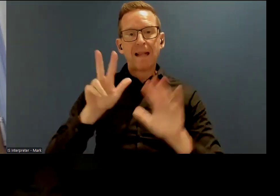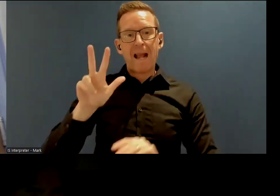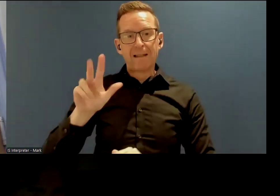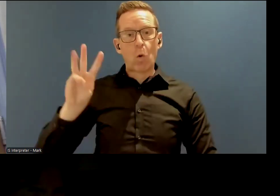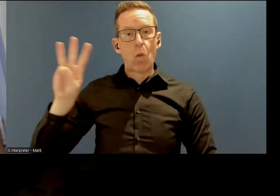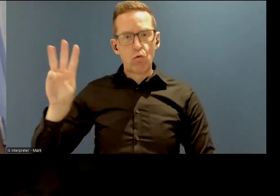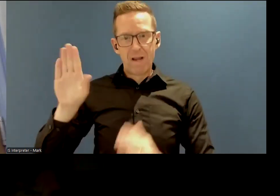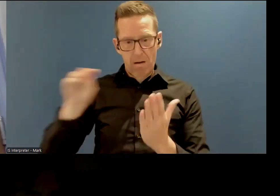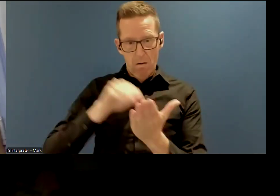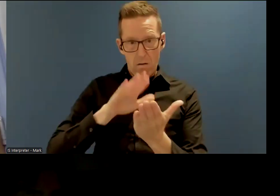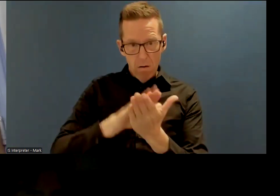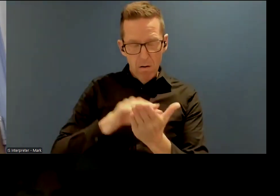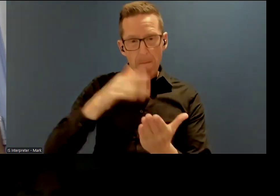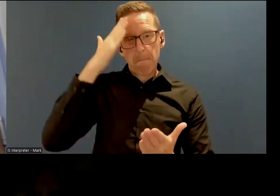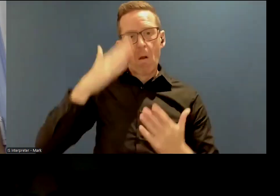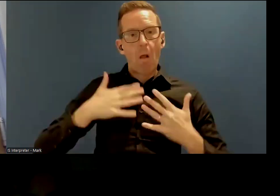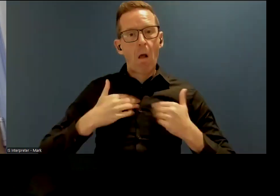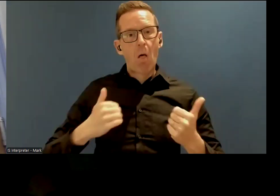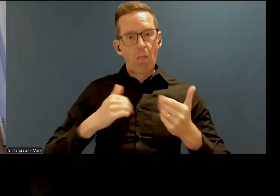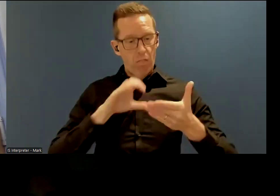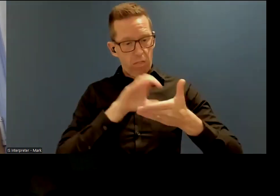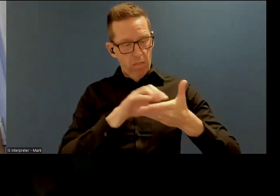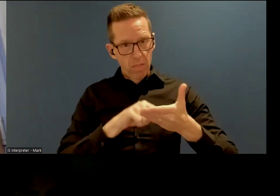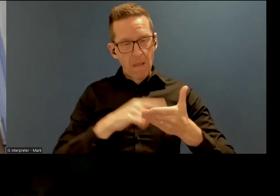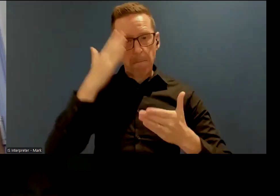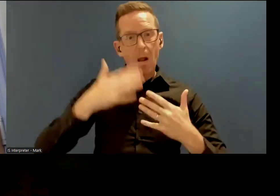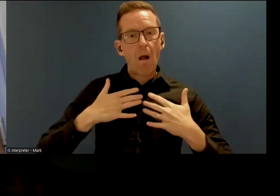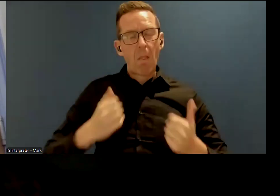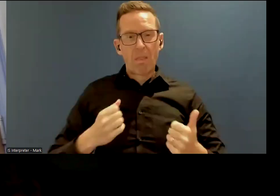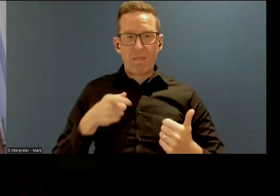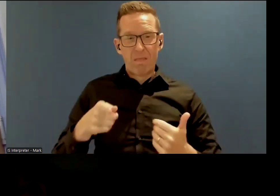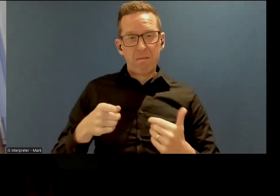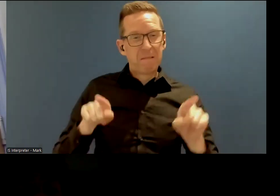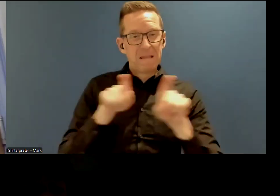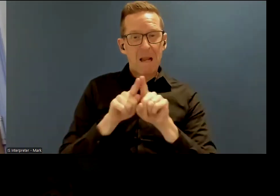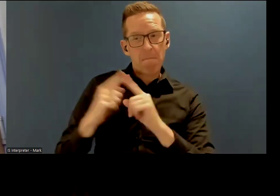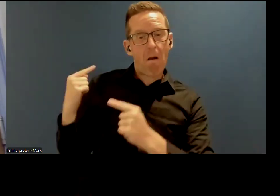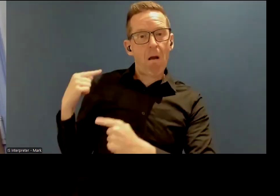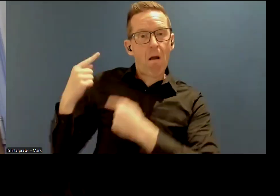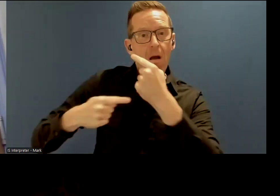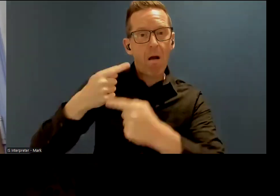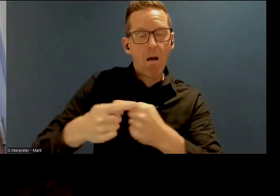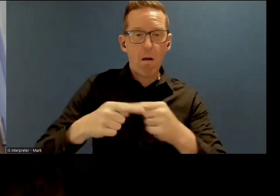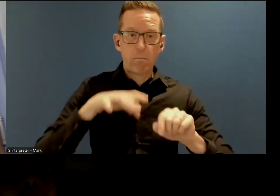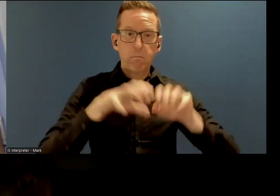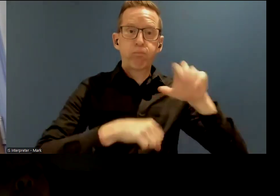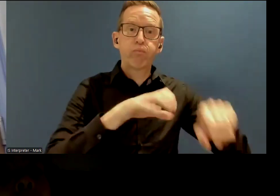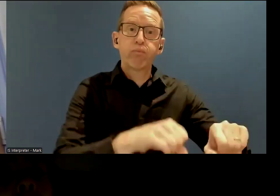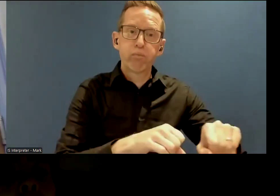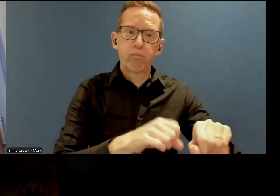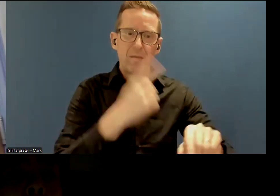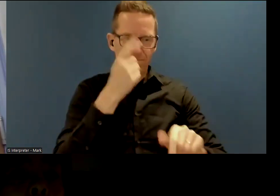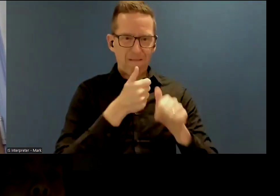very much from the sort of oppression that's embedded in colonialism. The UK is